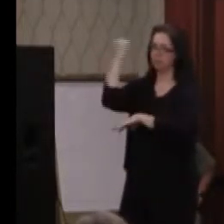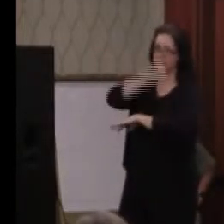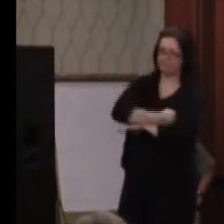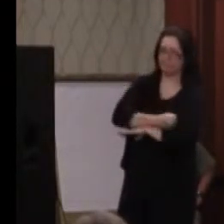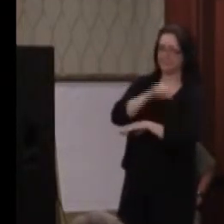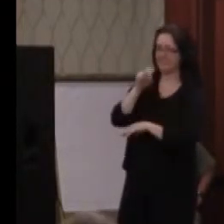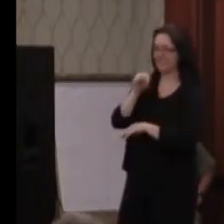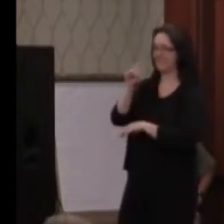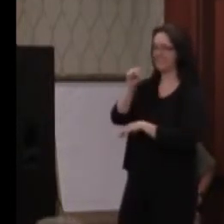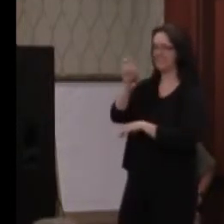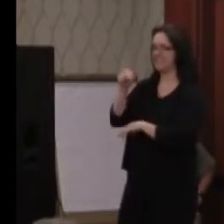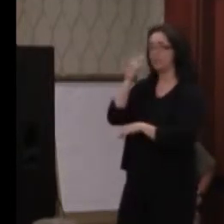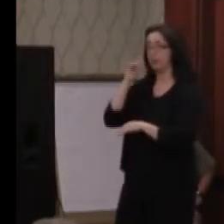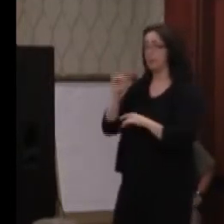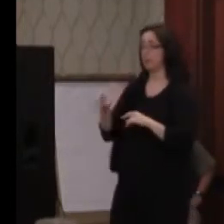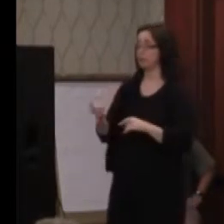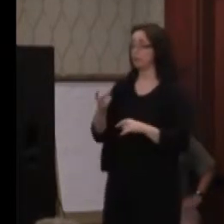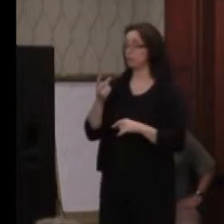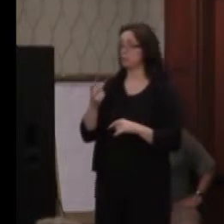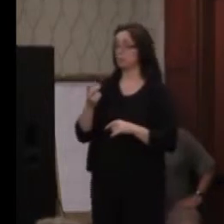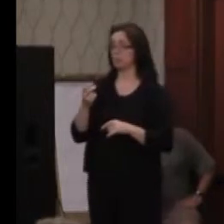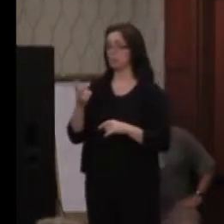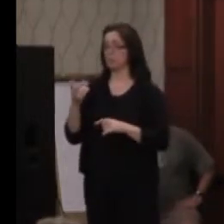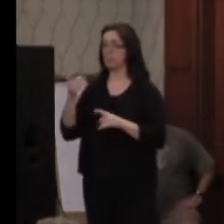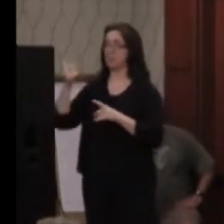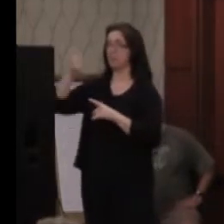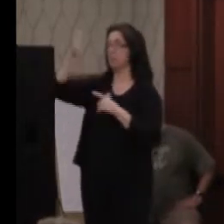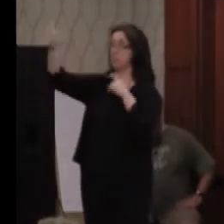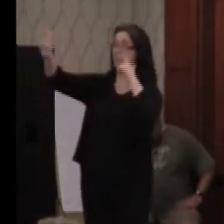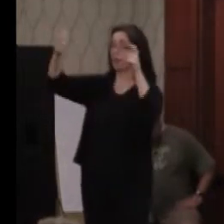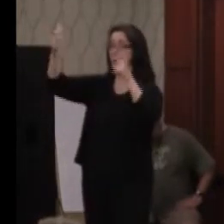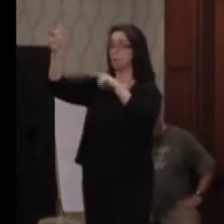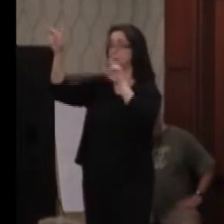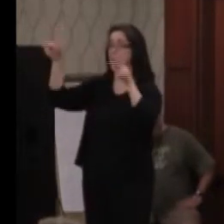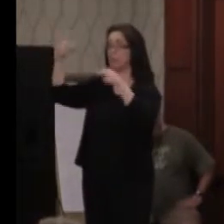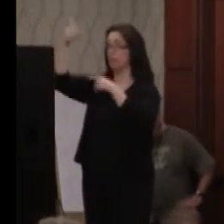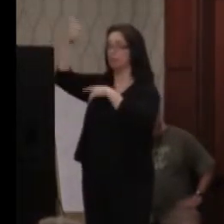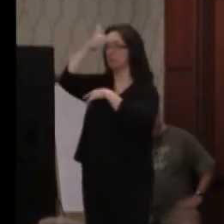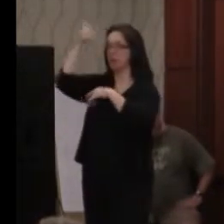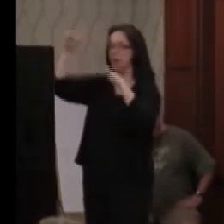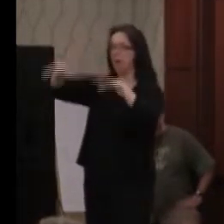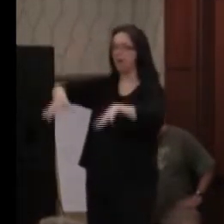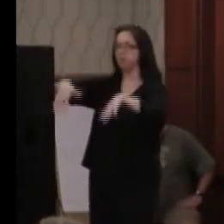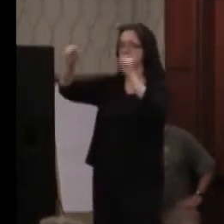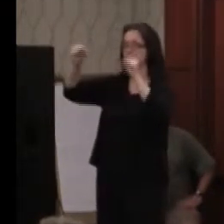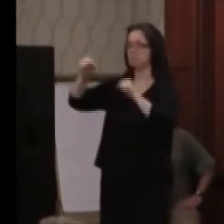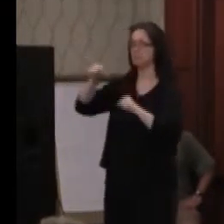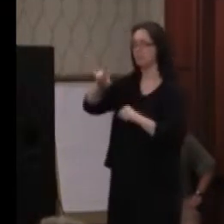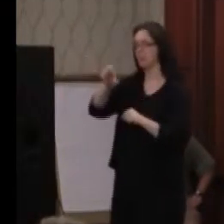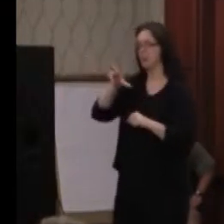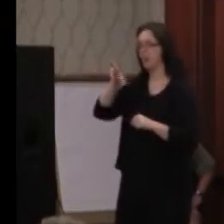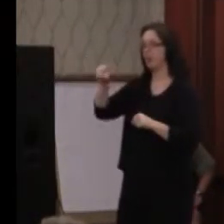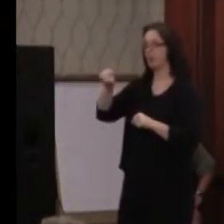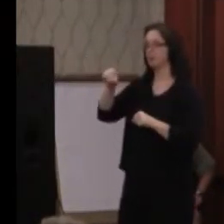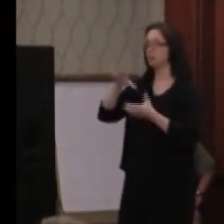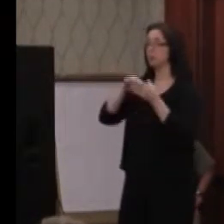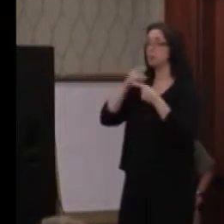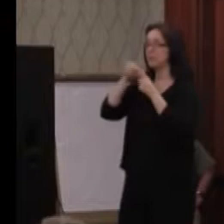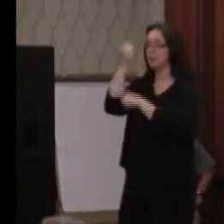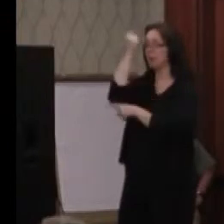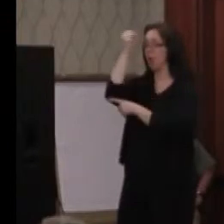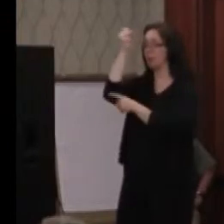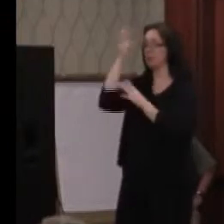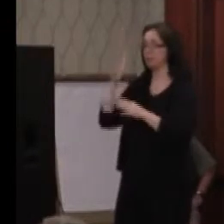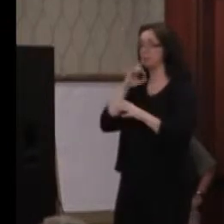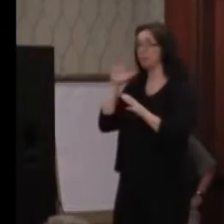point, because those two or three huge upstairs rooms, they were occupied by about 130 storytelling protesters who did